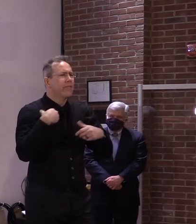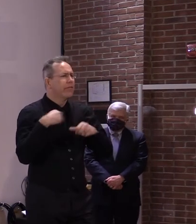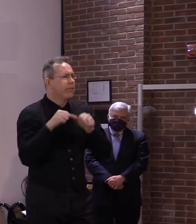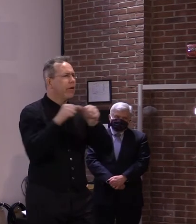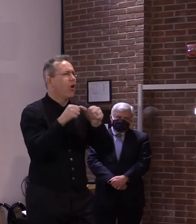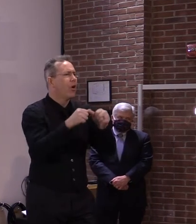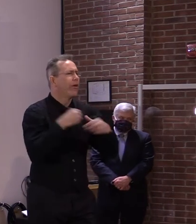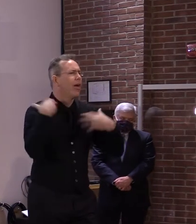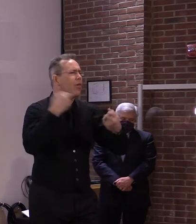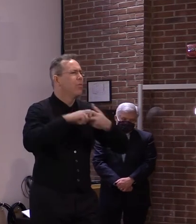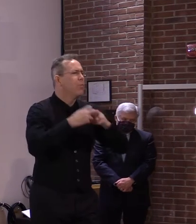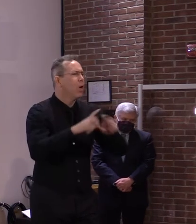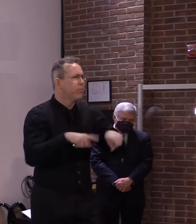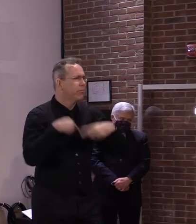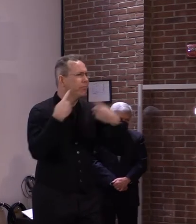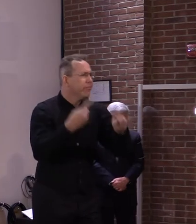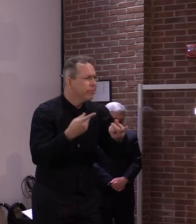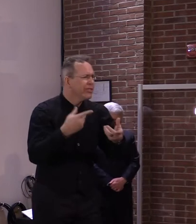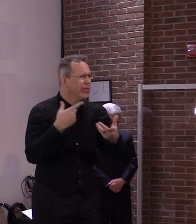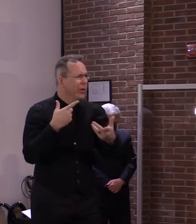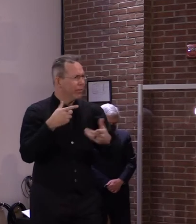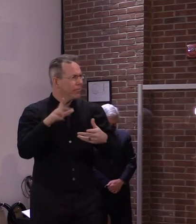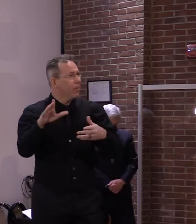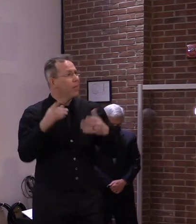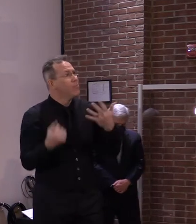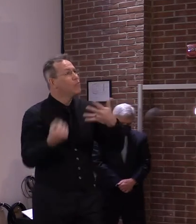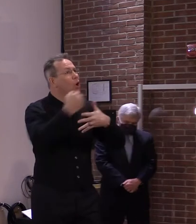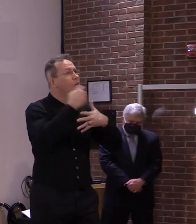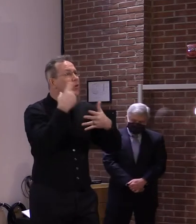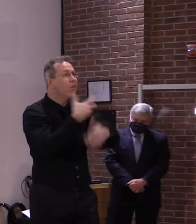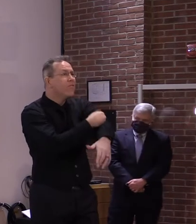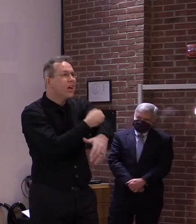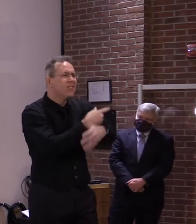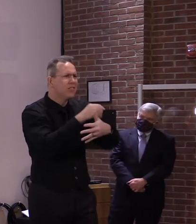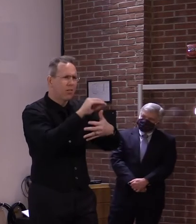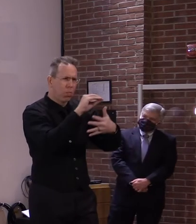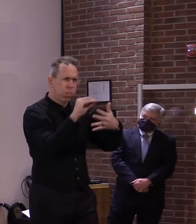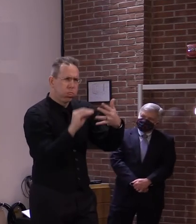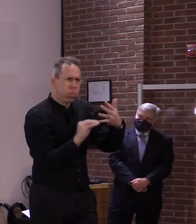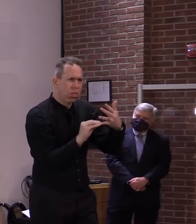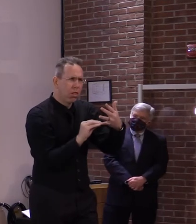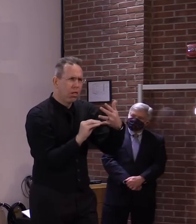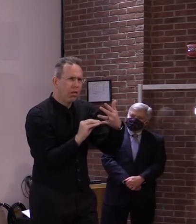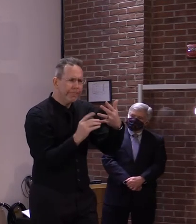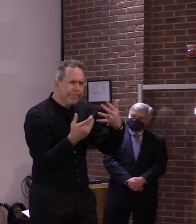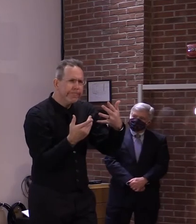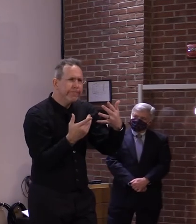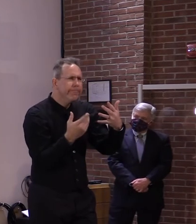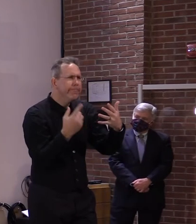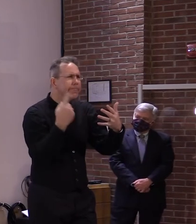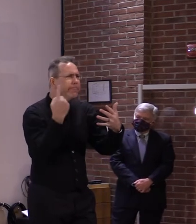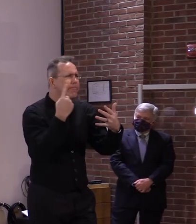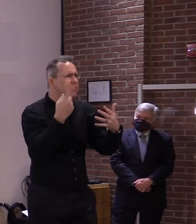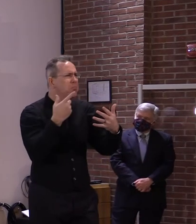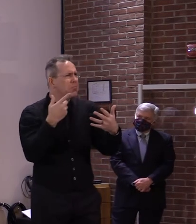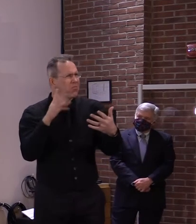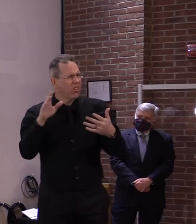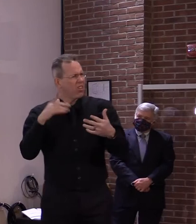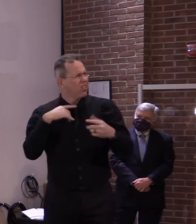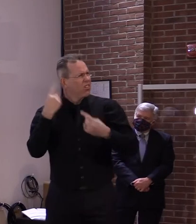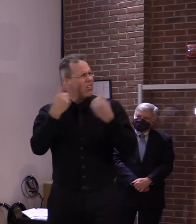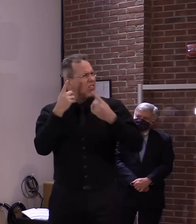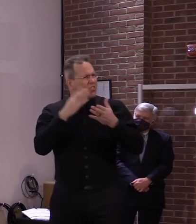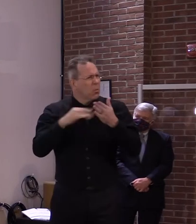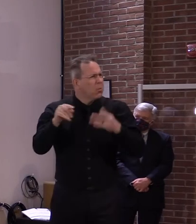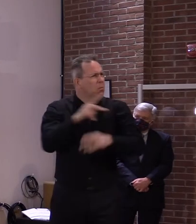uh are you thinking about it in different terms than you have before i think the simple answer is no but i'll